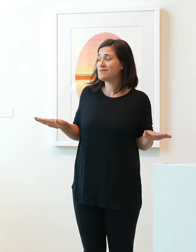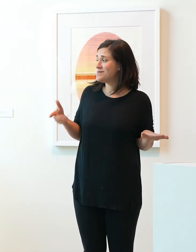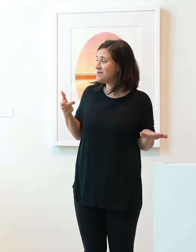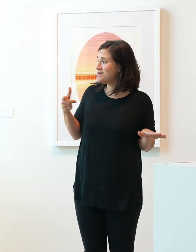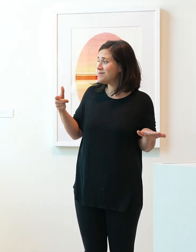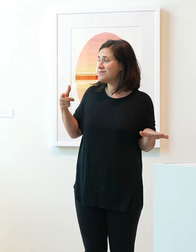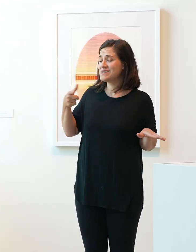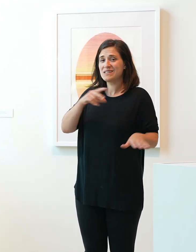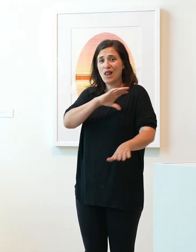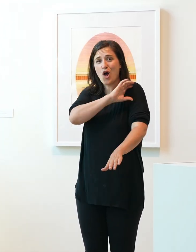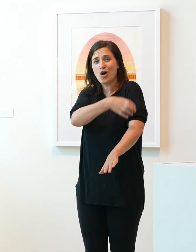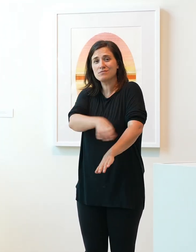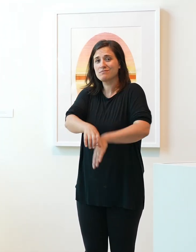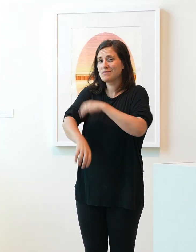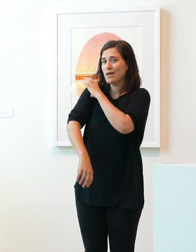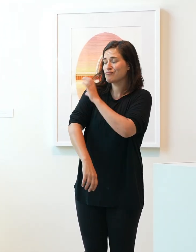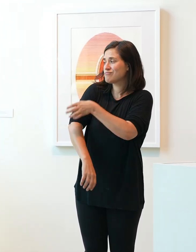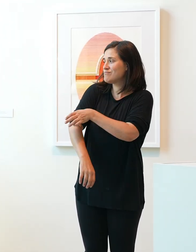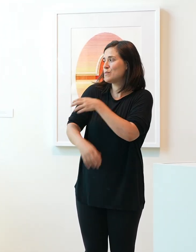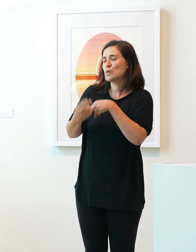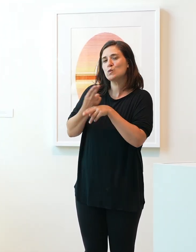using plastics and acrylics